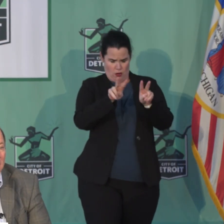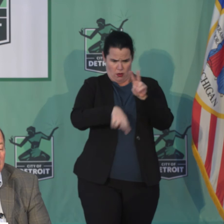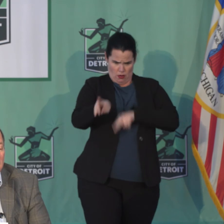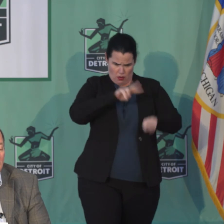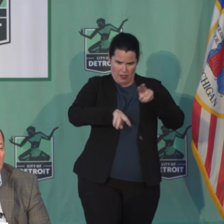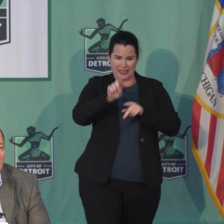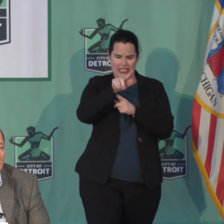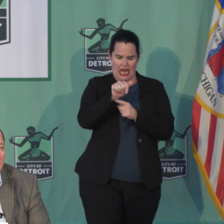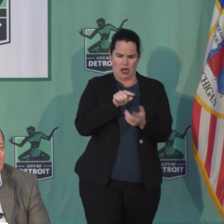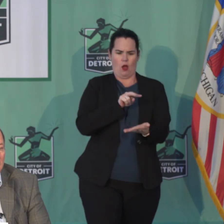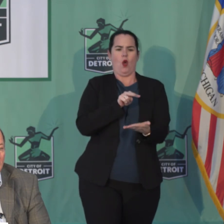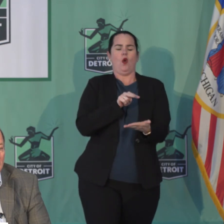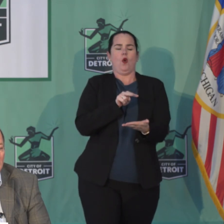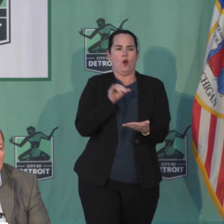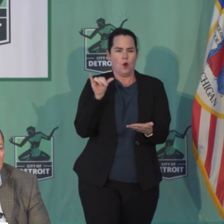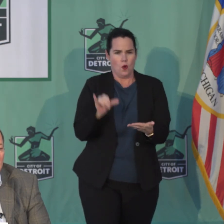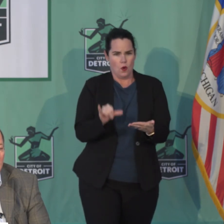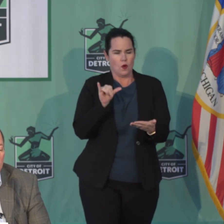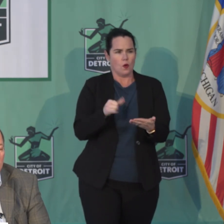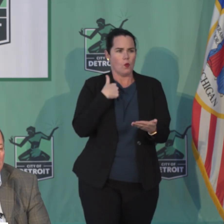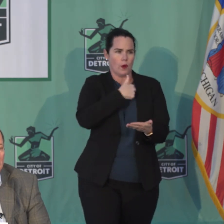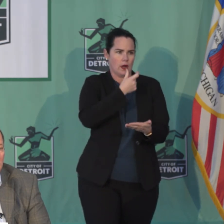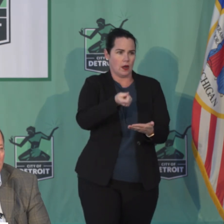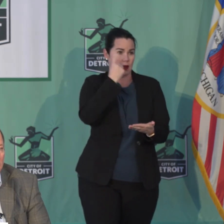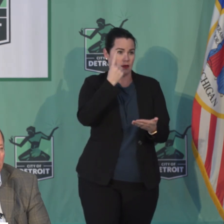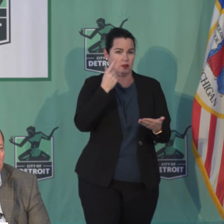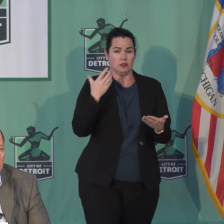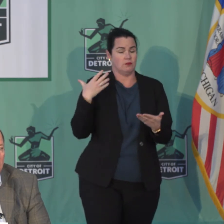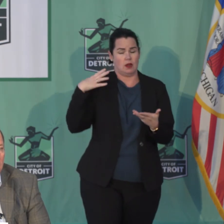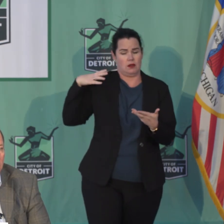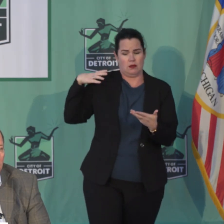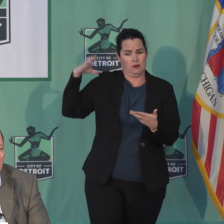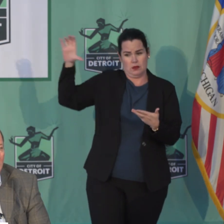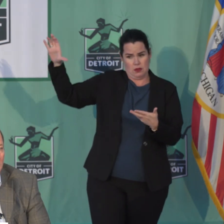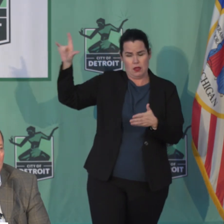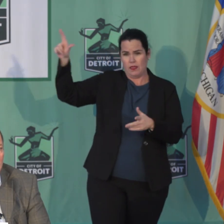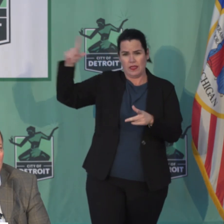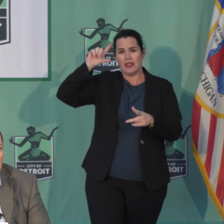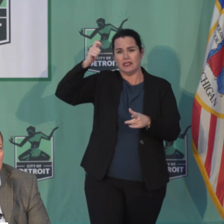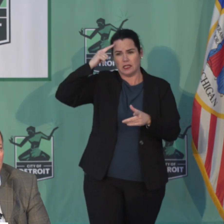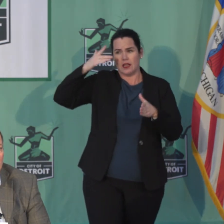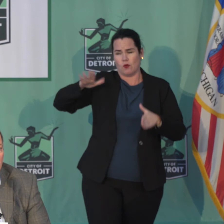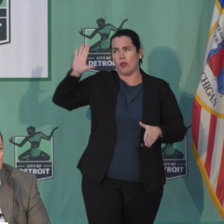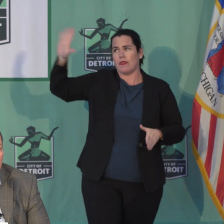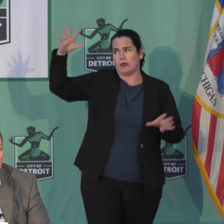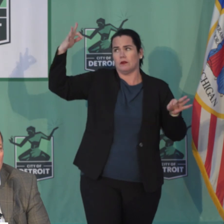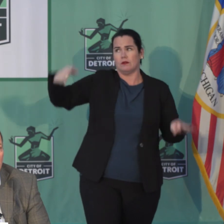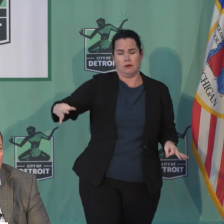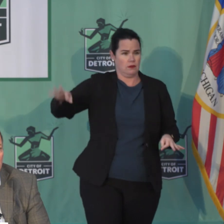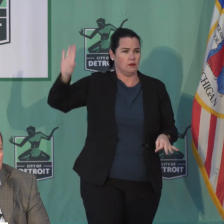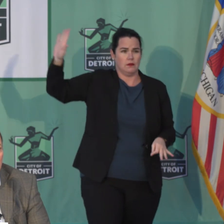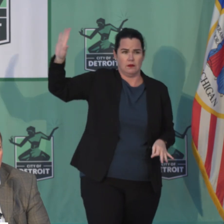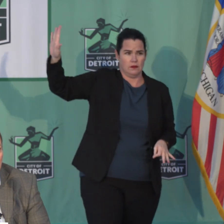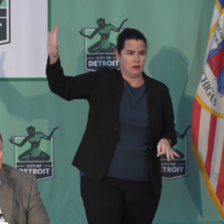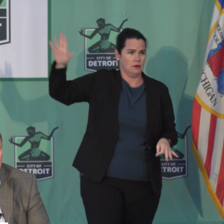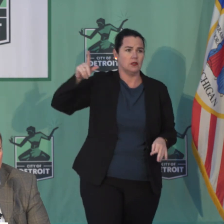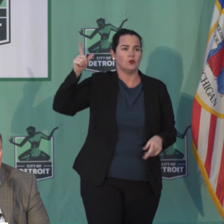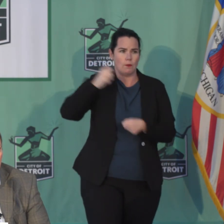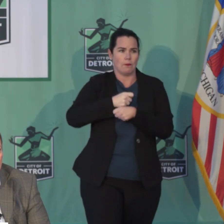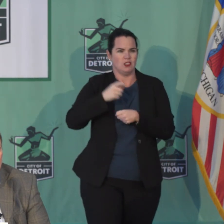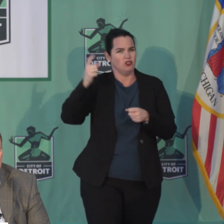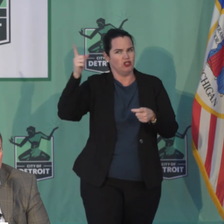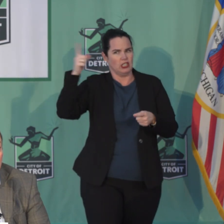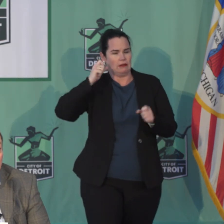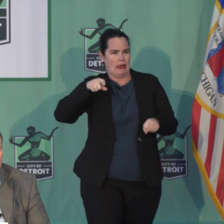understand that. I will leave it to the governor to make She has the authority to make orders, but I think